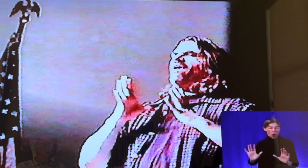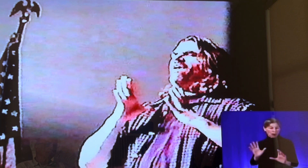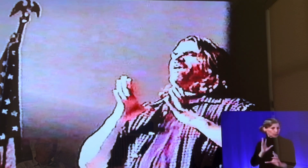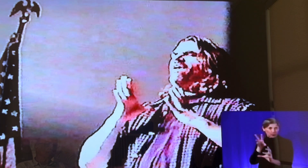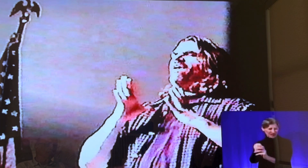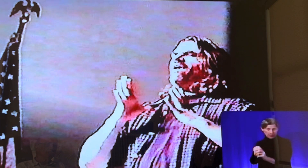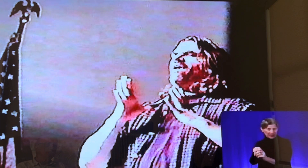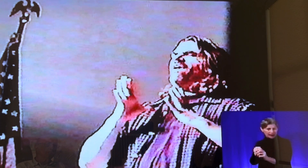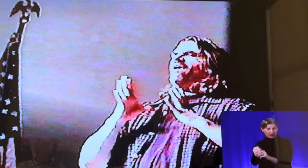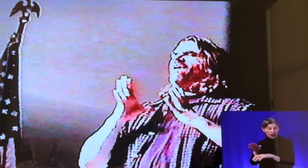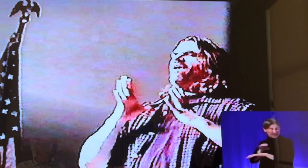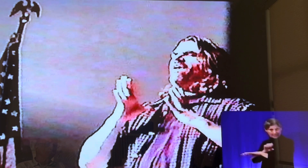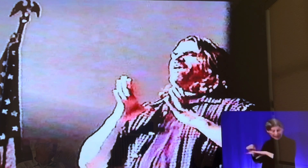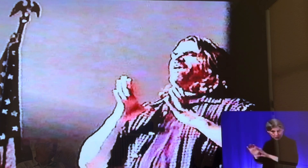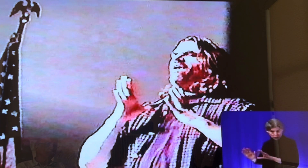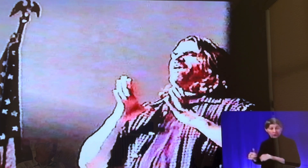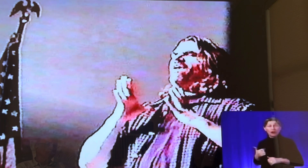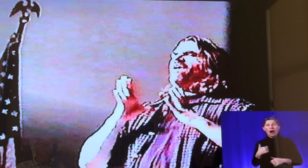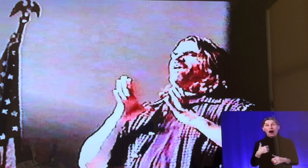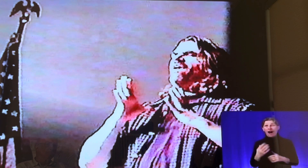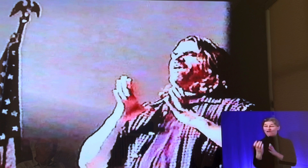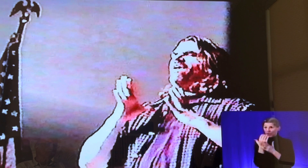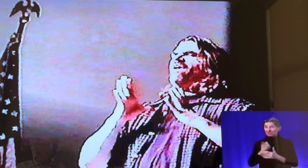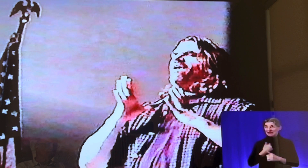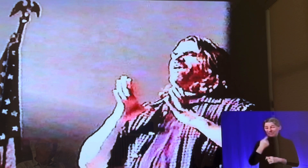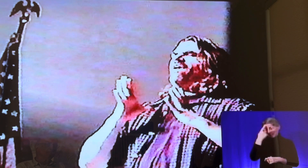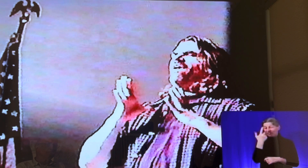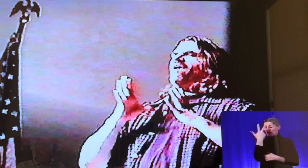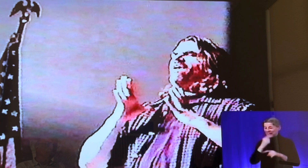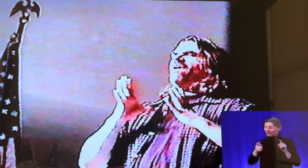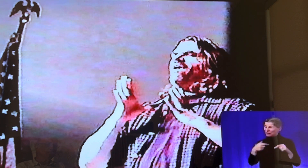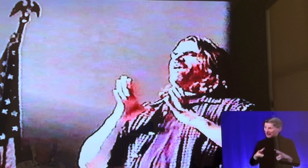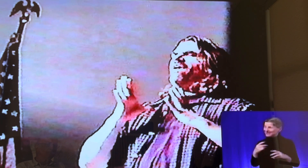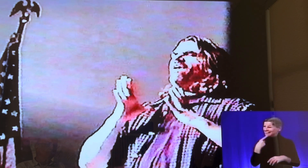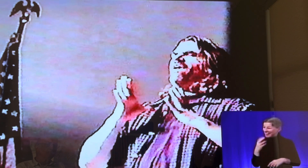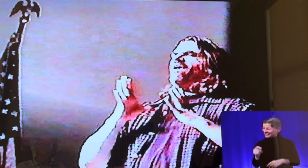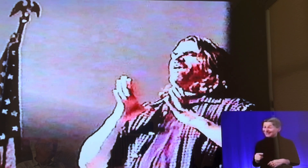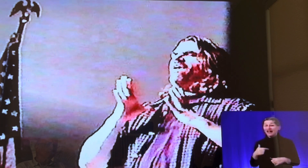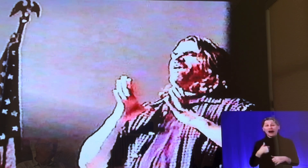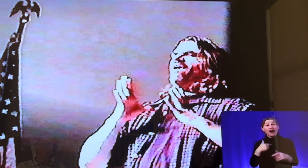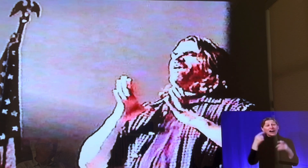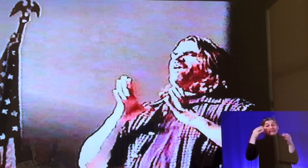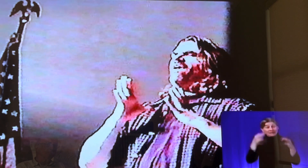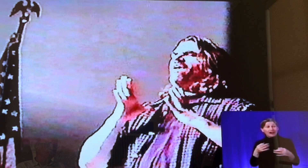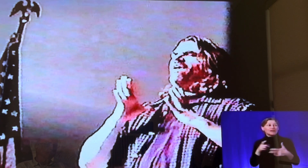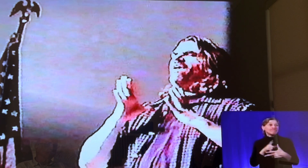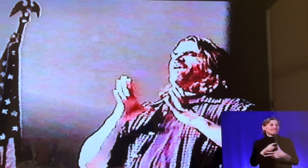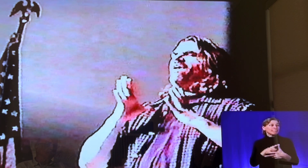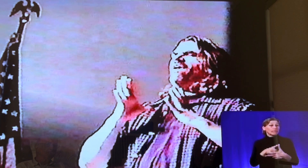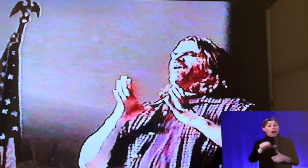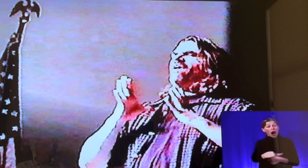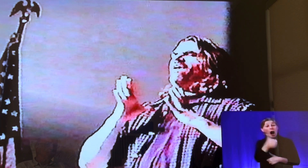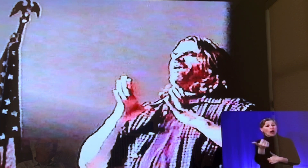way, I forced myself to think of 3 different ways, and I came up with, others of you might